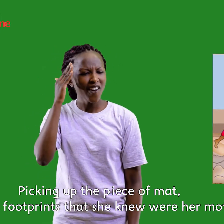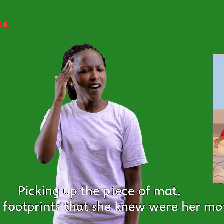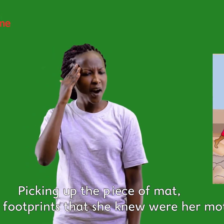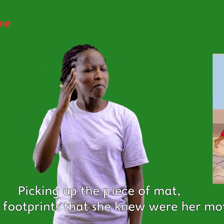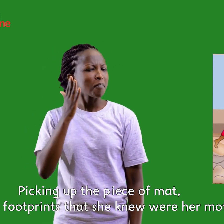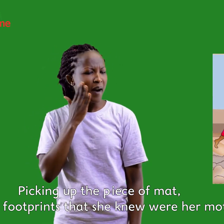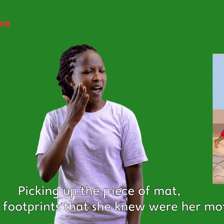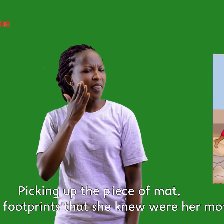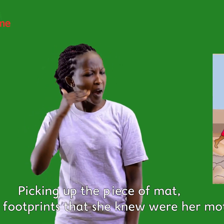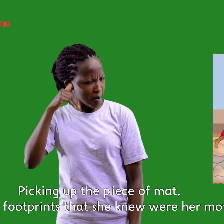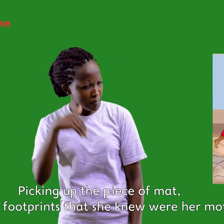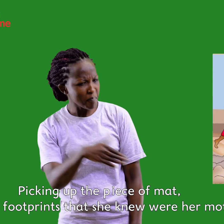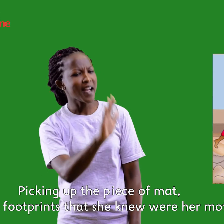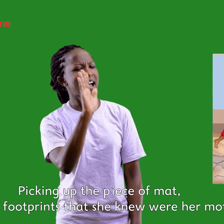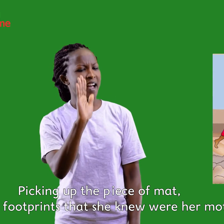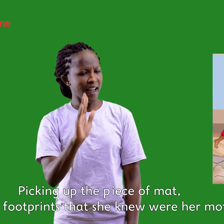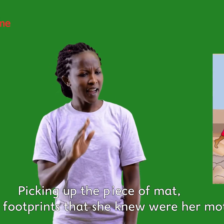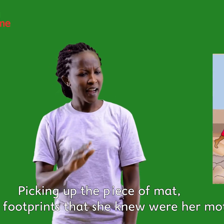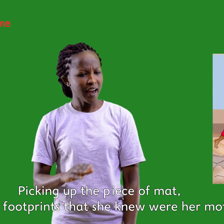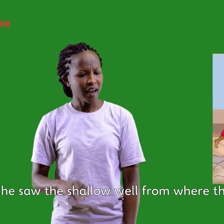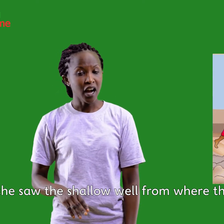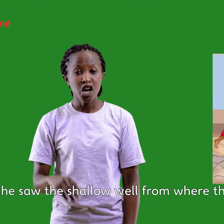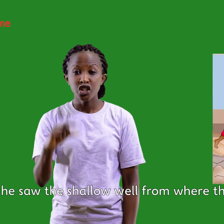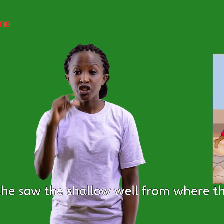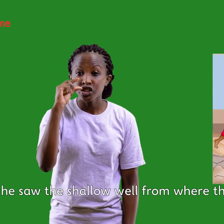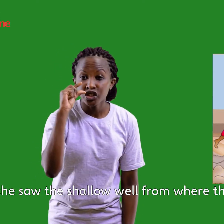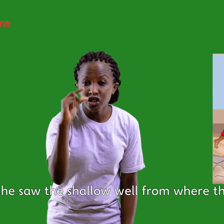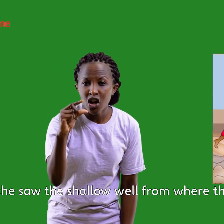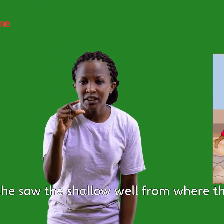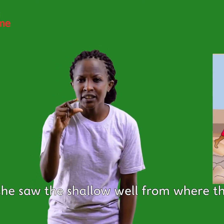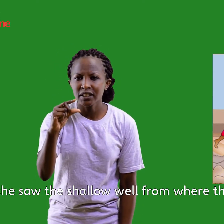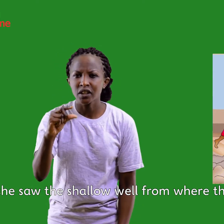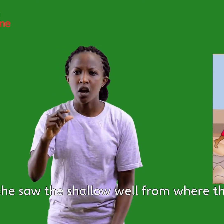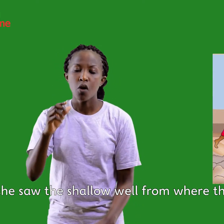Akai saw footprints that she knew were her mother's.